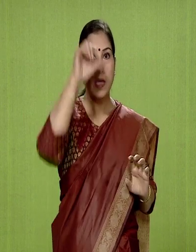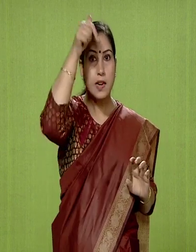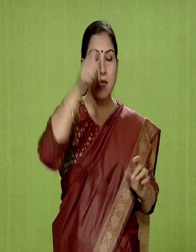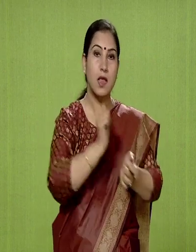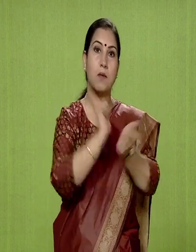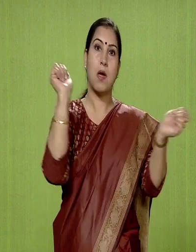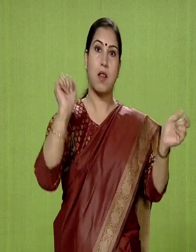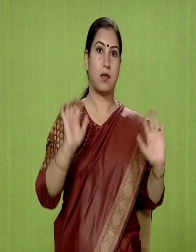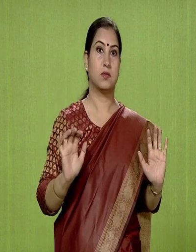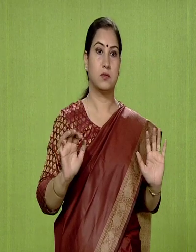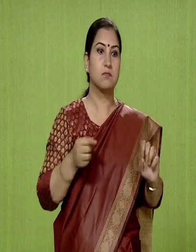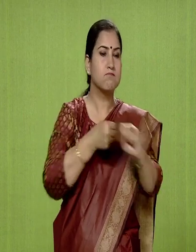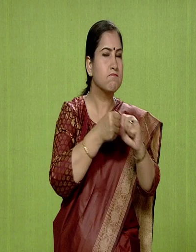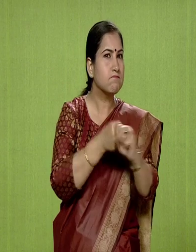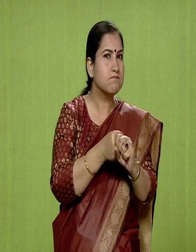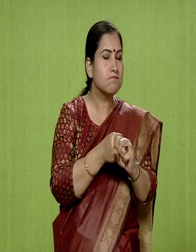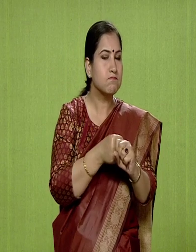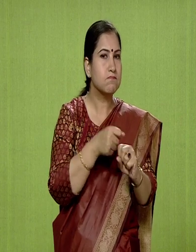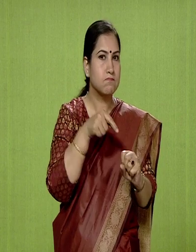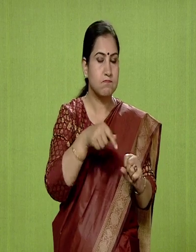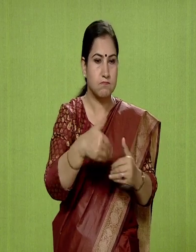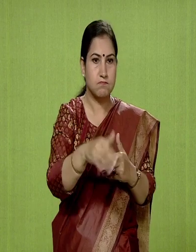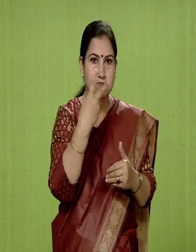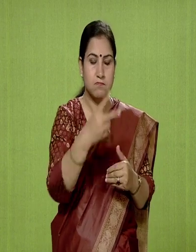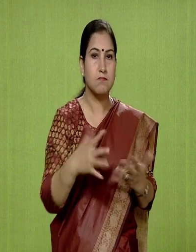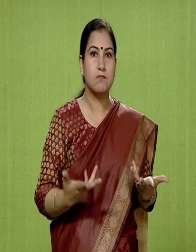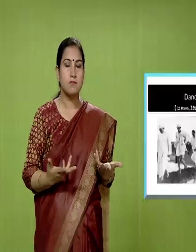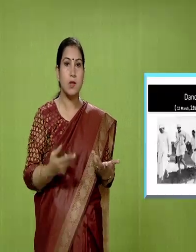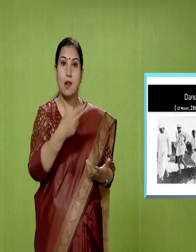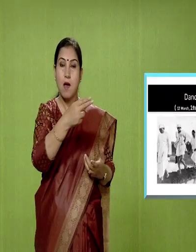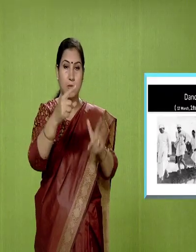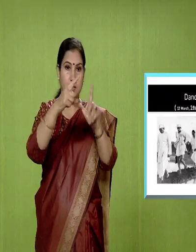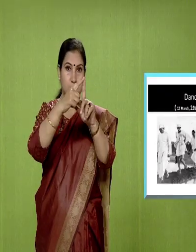Indian independence movement called Dandi March.